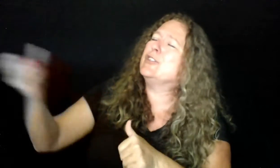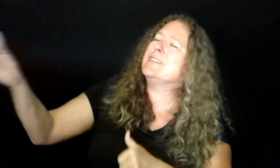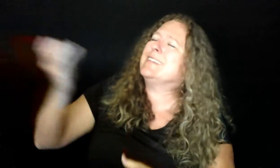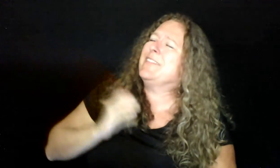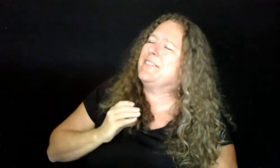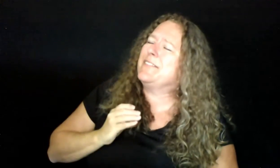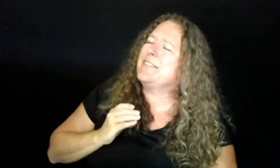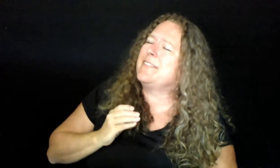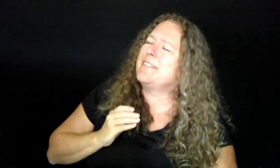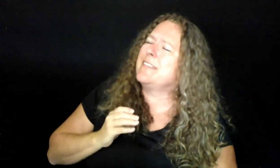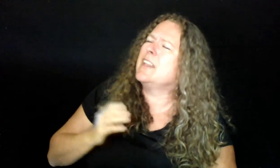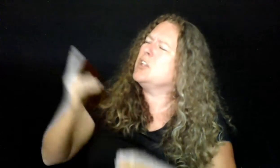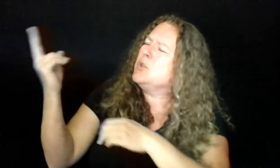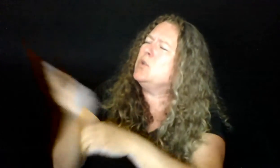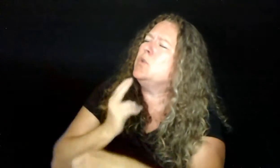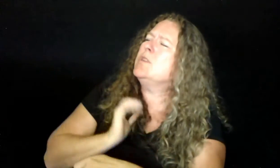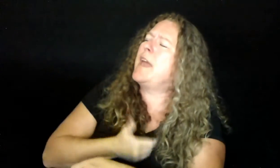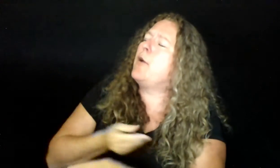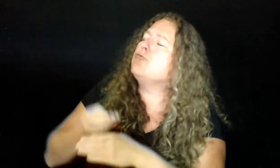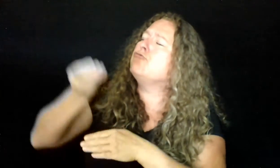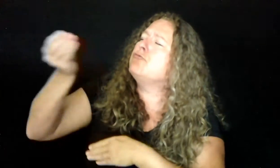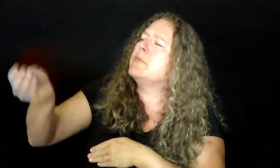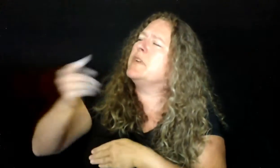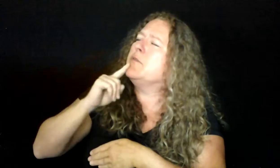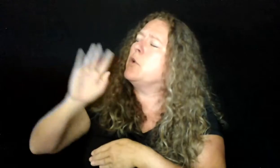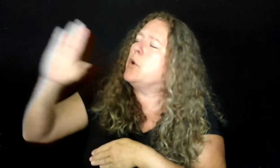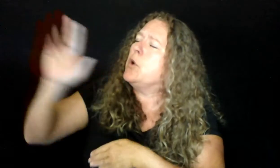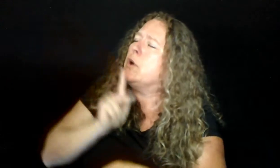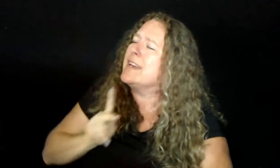your kingdom here in this community and in the world.